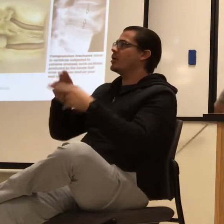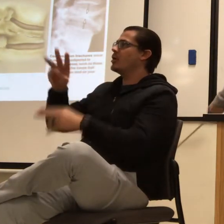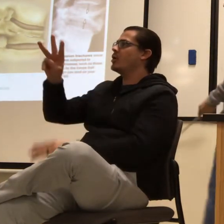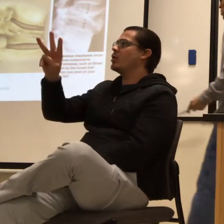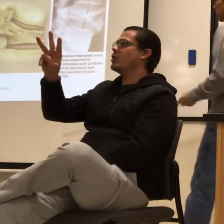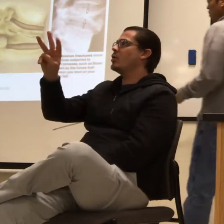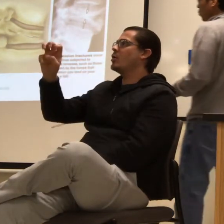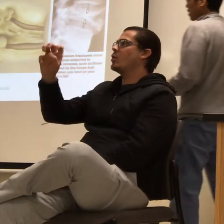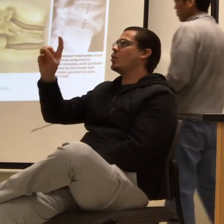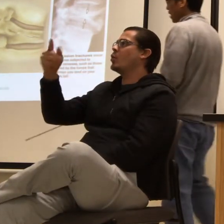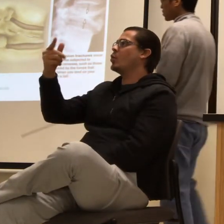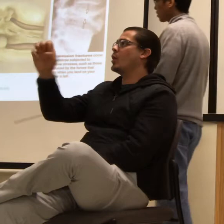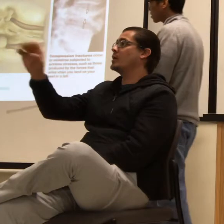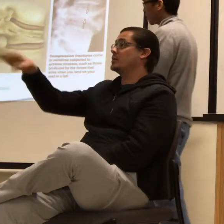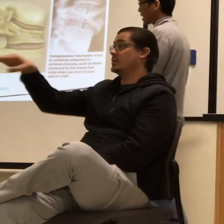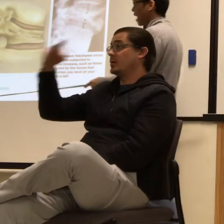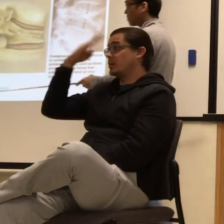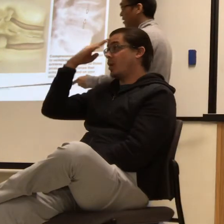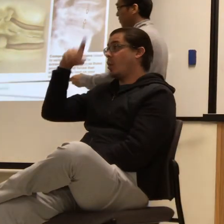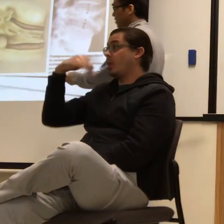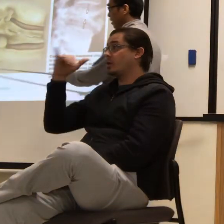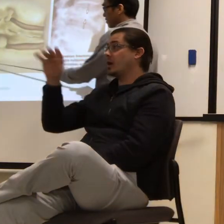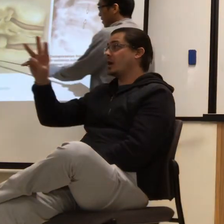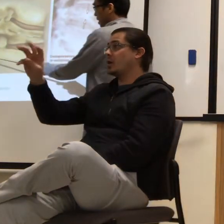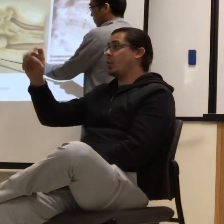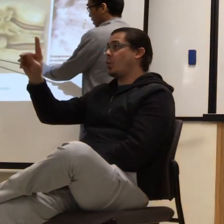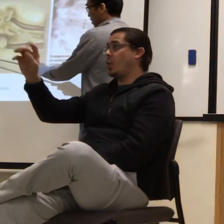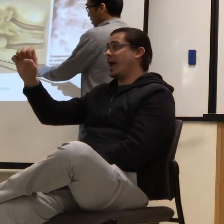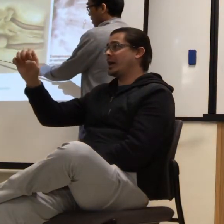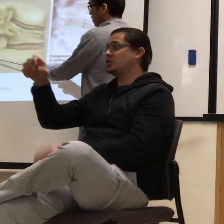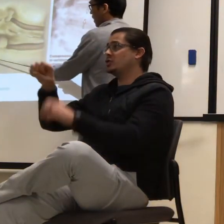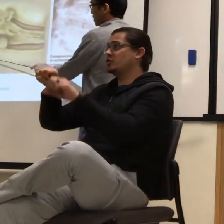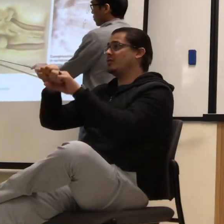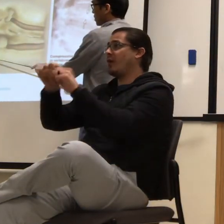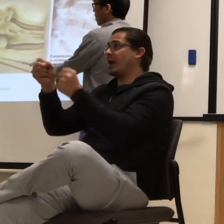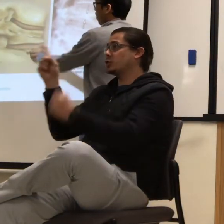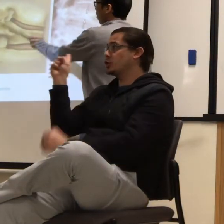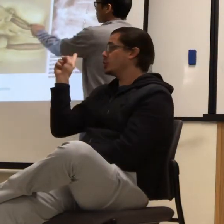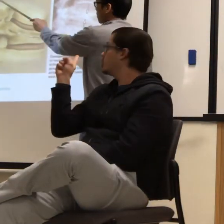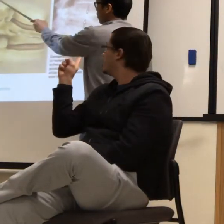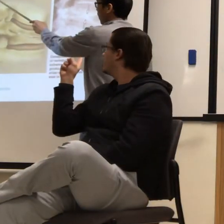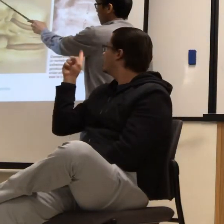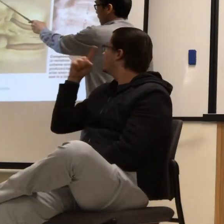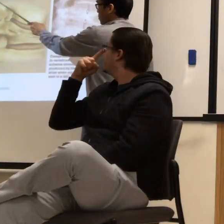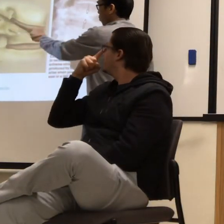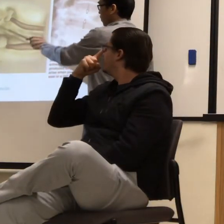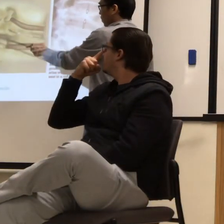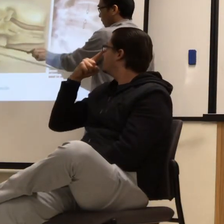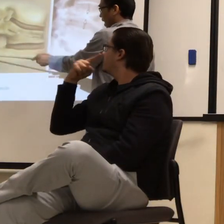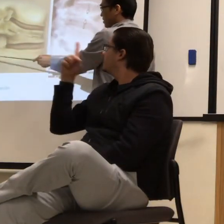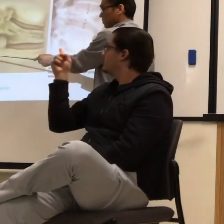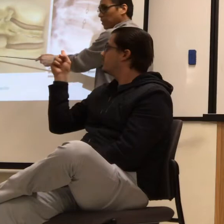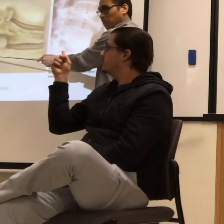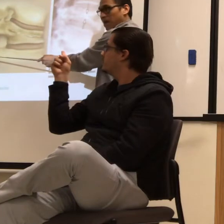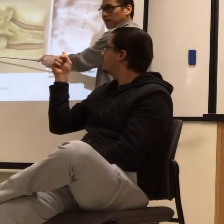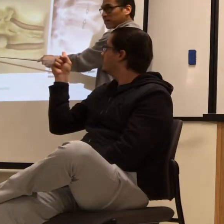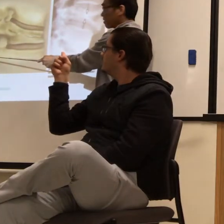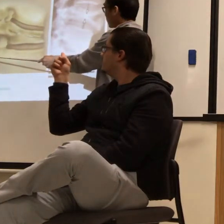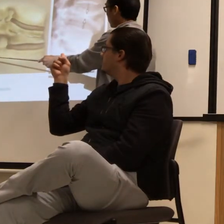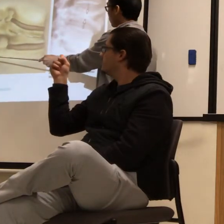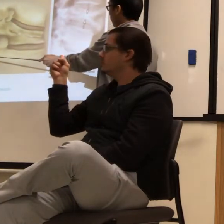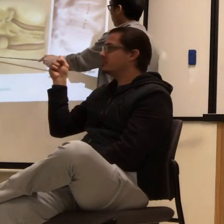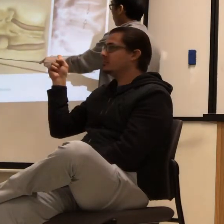wedge fractures. So know what a wedge fracture looks like. I haven't taught the skeleton yet, but it's not hard to know that that's normal and that's severe,